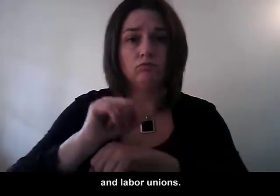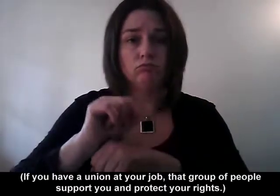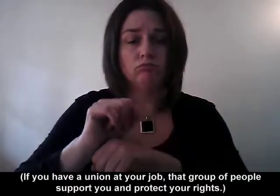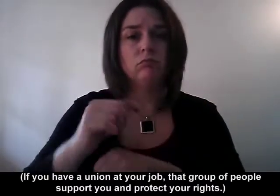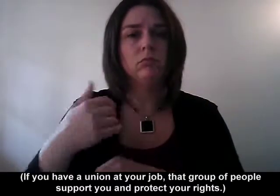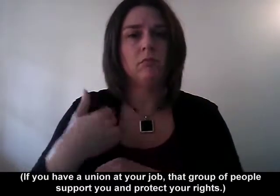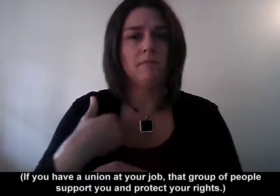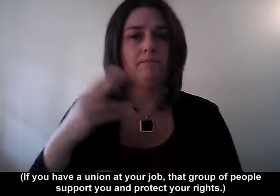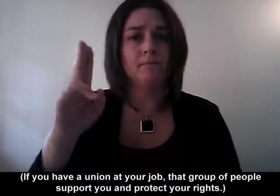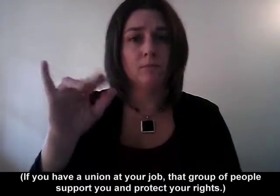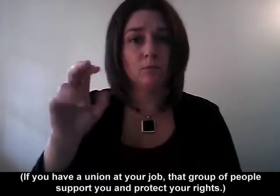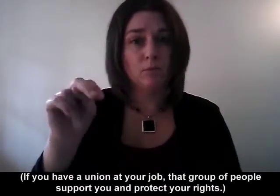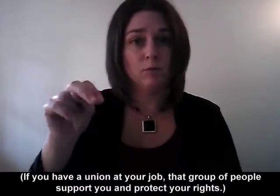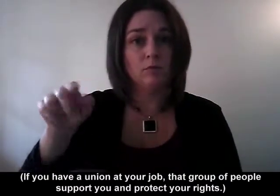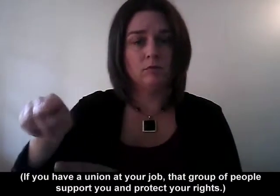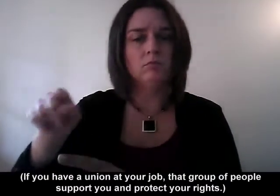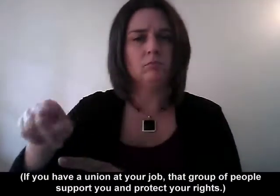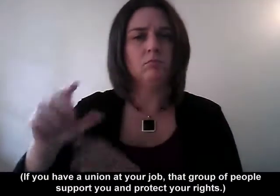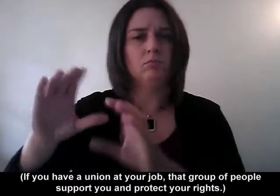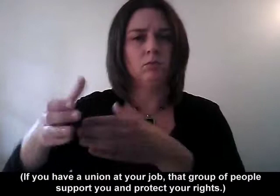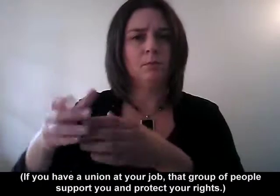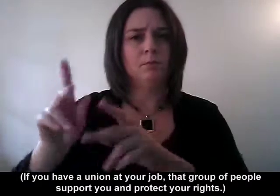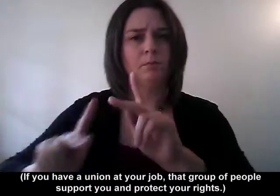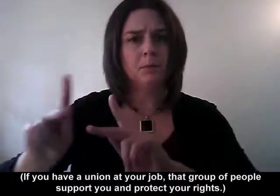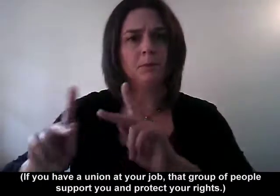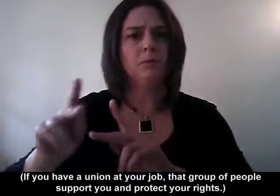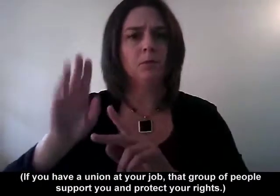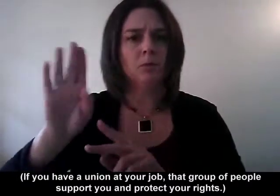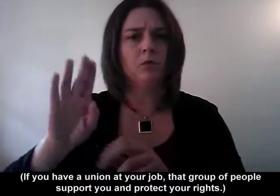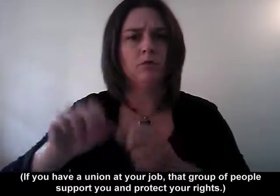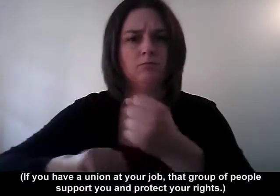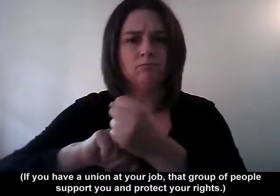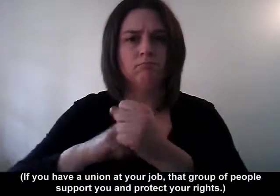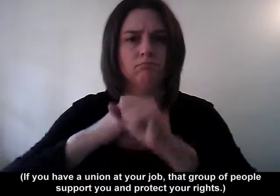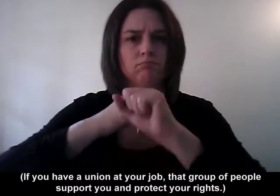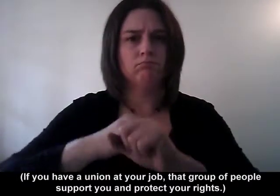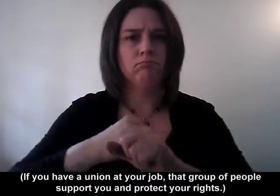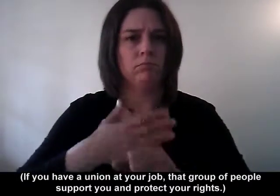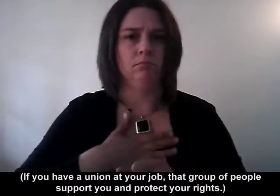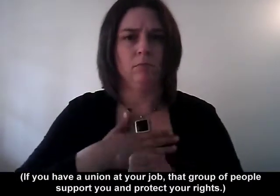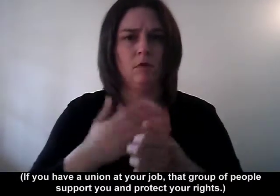If you have a union at your job, that group of people support you and protect your rights.